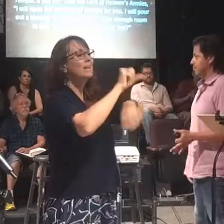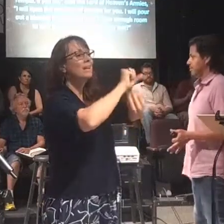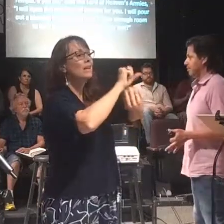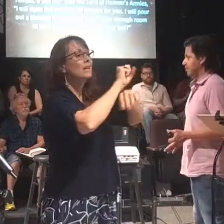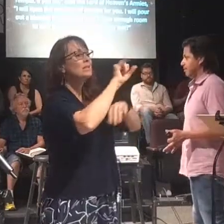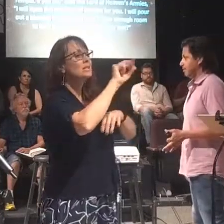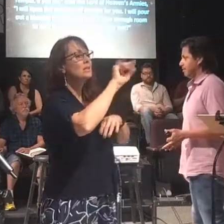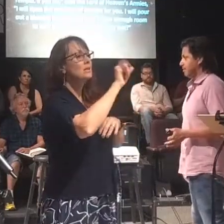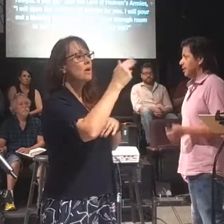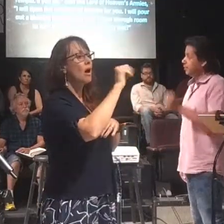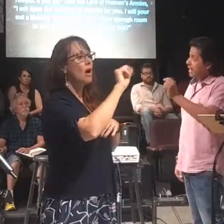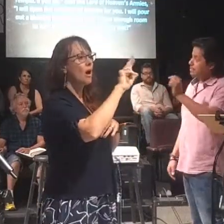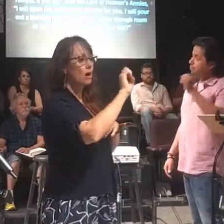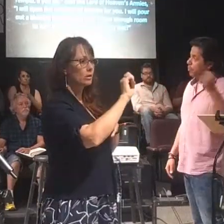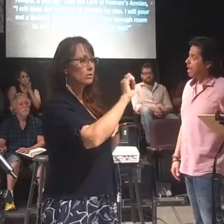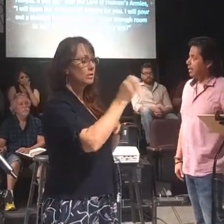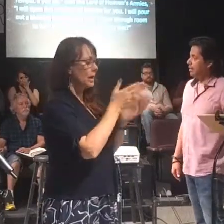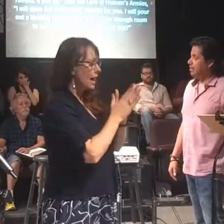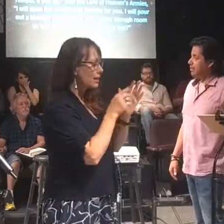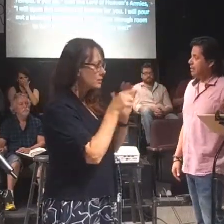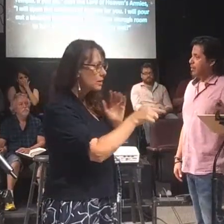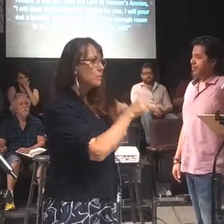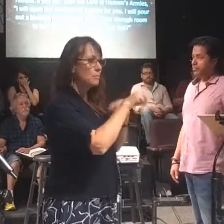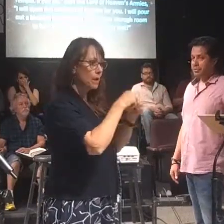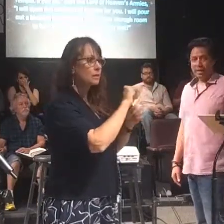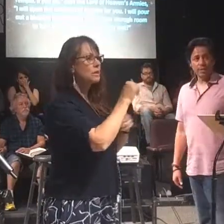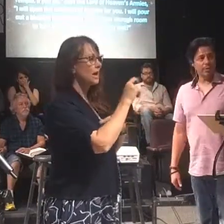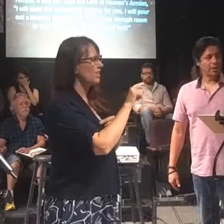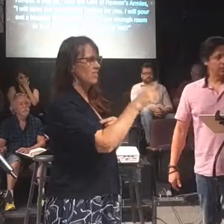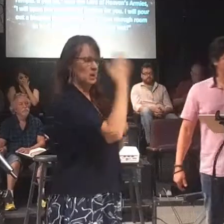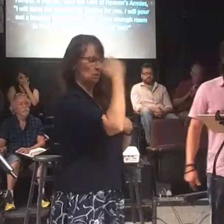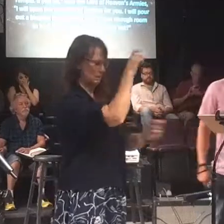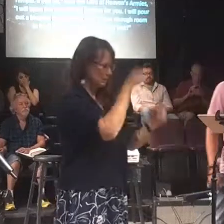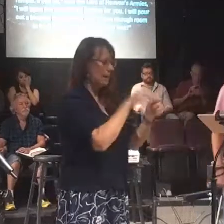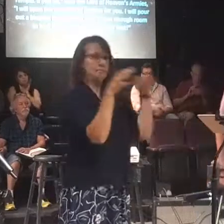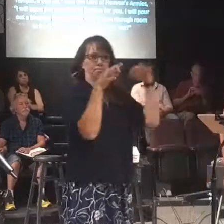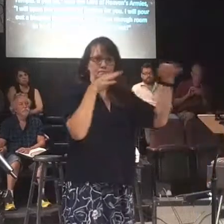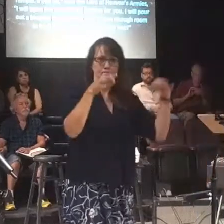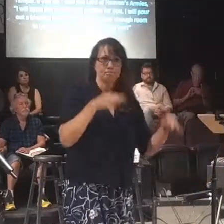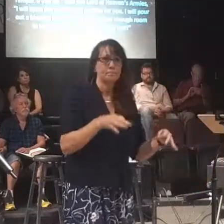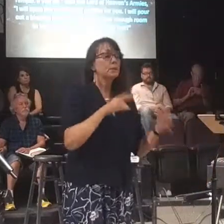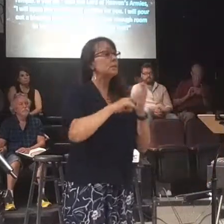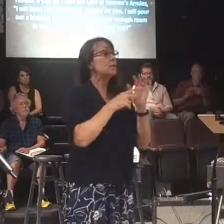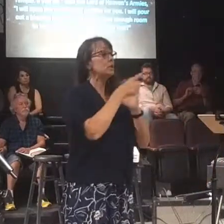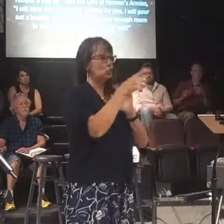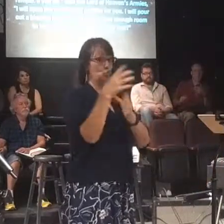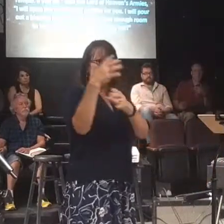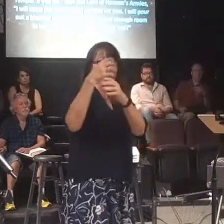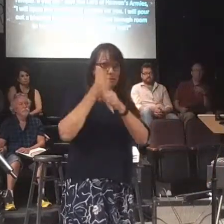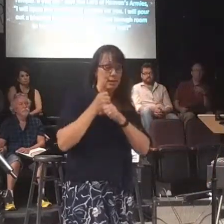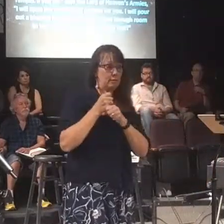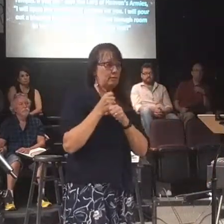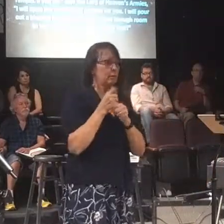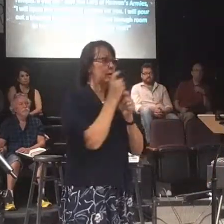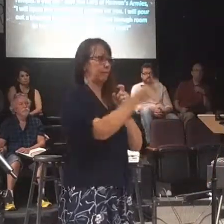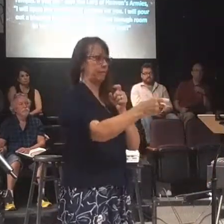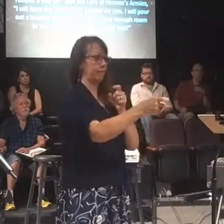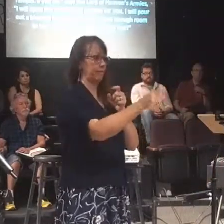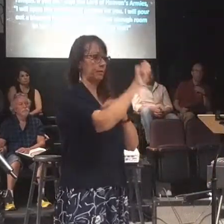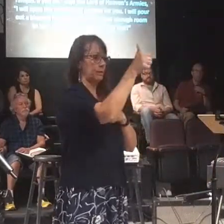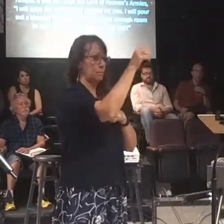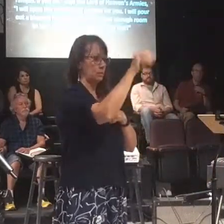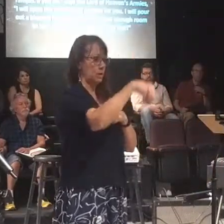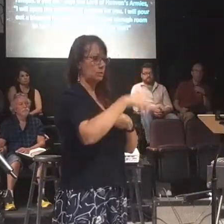mean. And you can ask them why. And what they will tell you is that you give to receive. Not in a televangelist way.